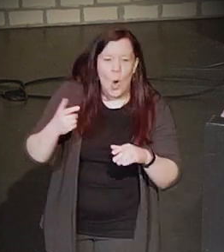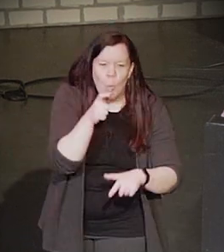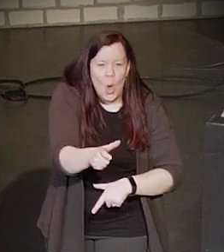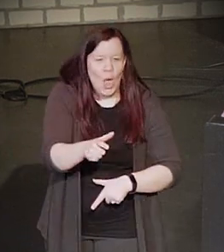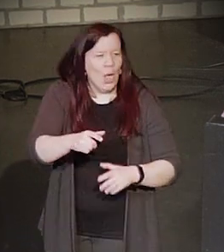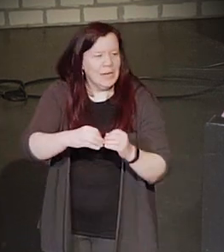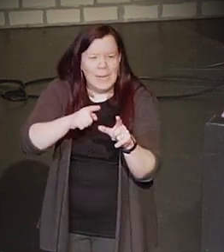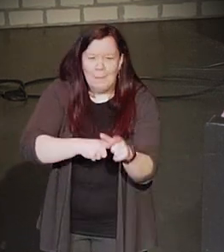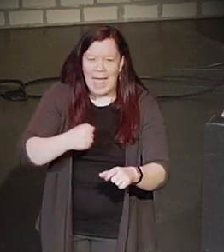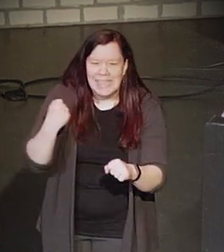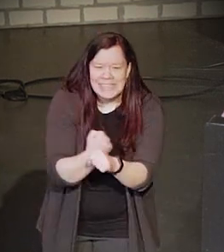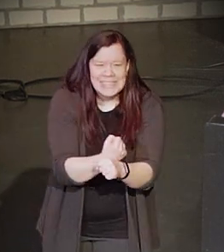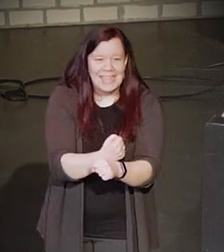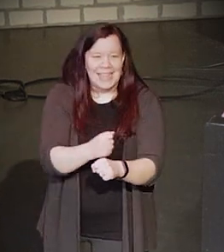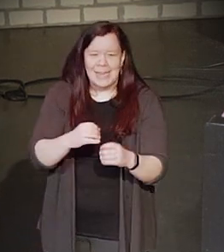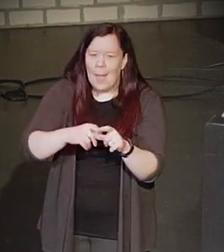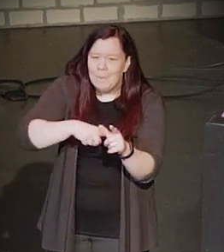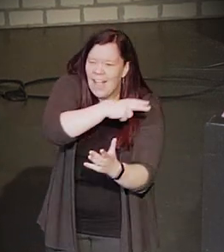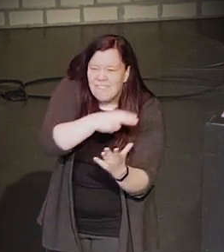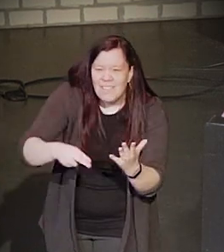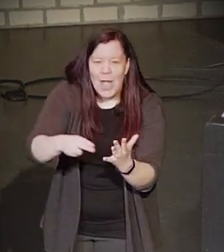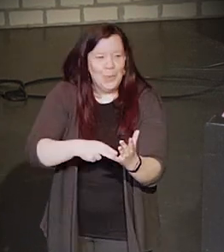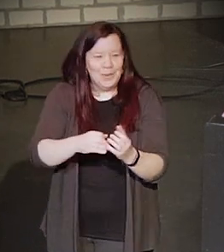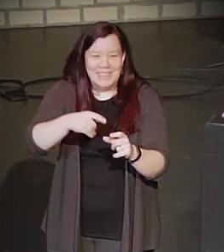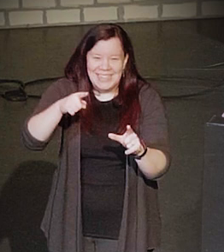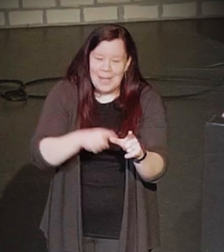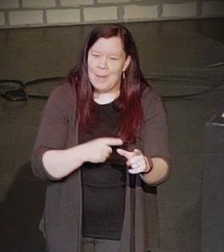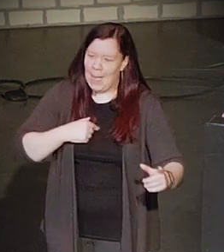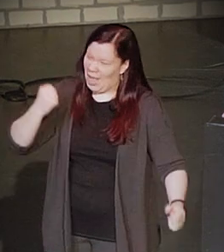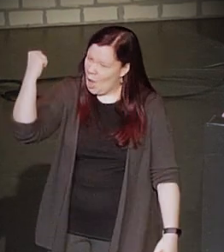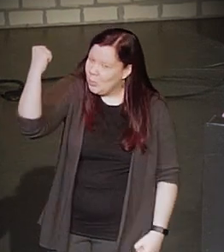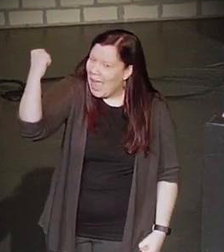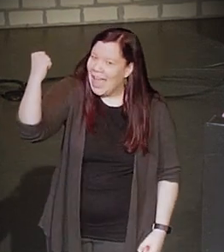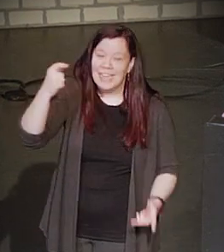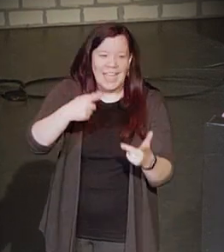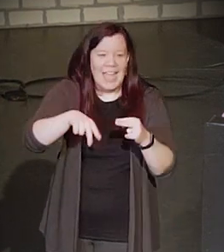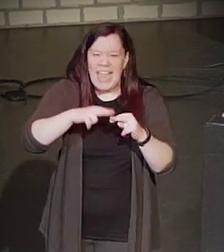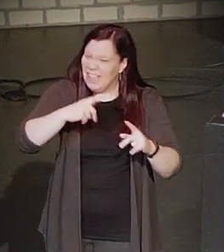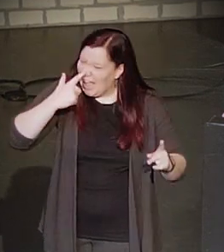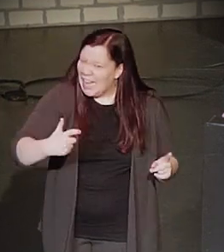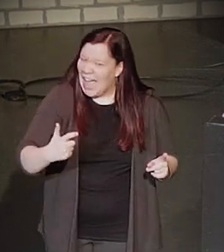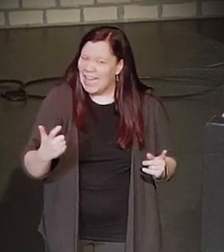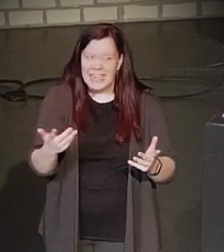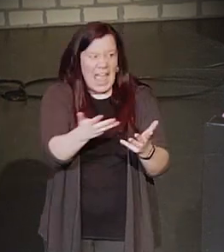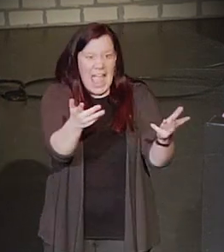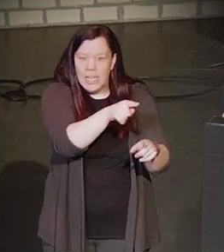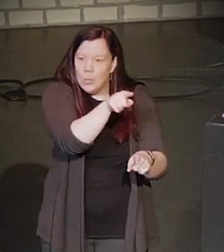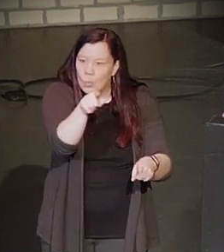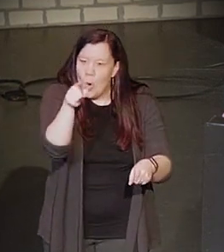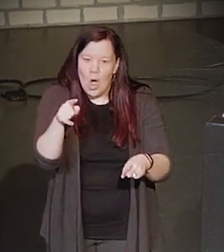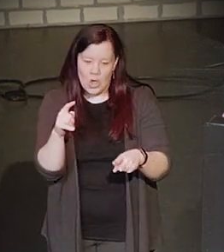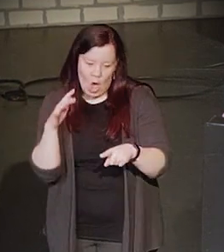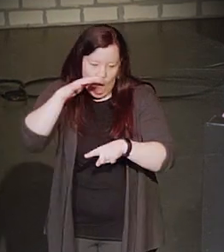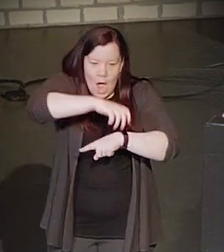word and by deed and by vote and by my own hand, if I can, anyone